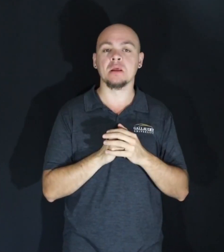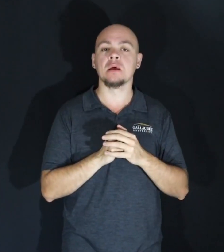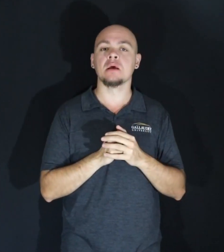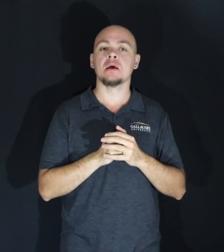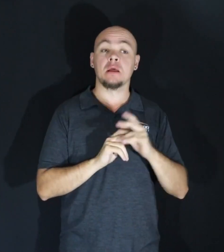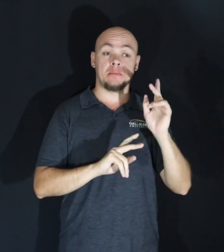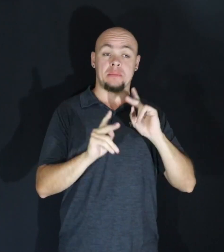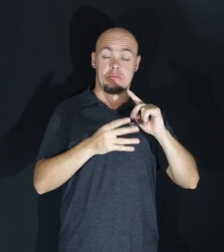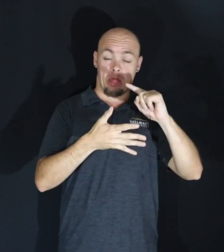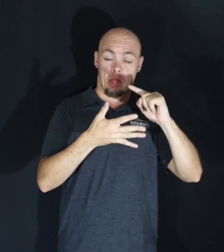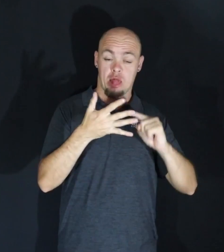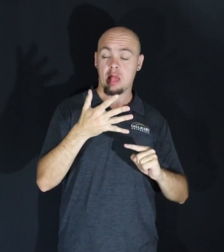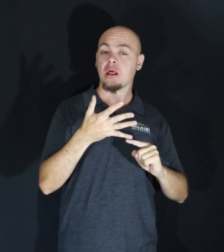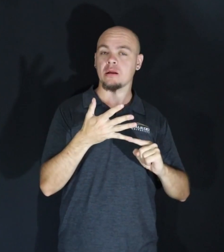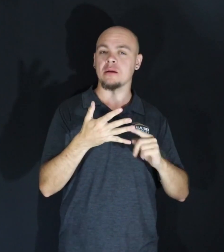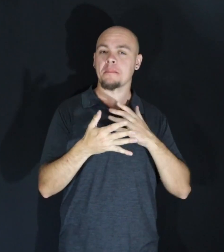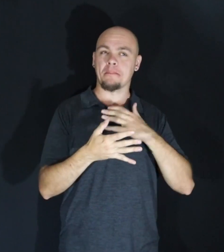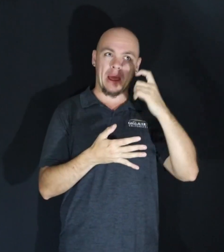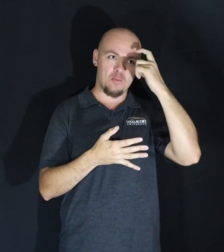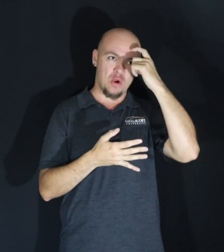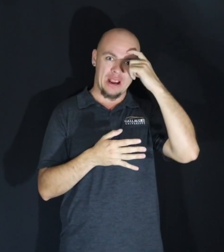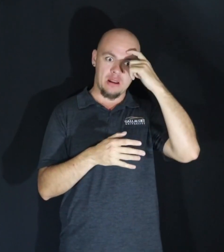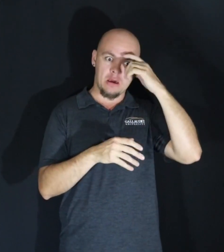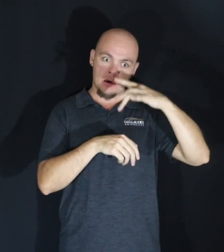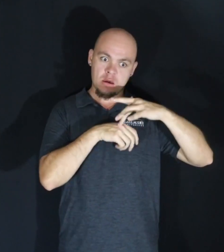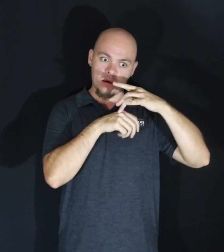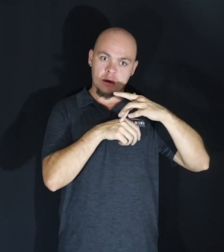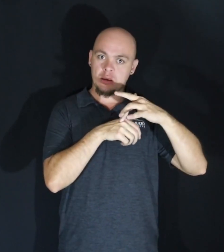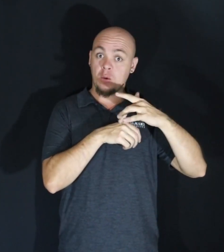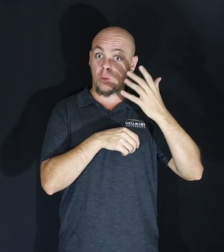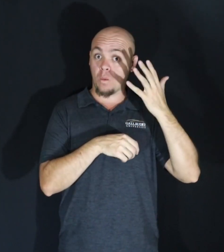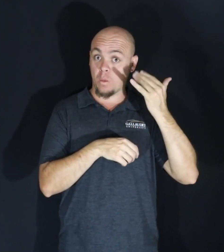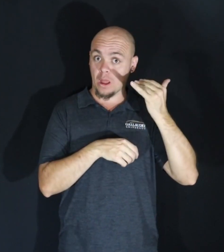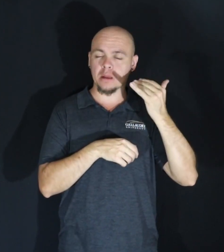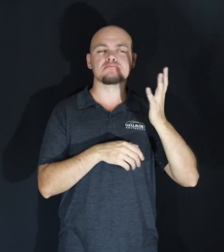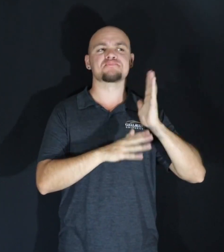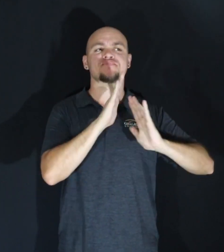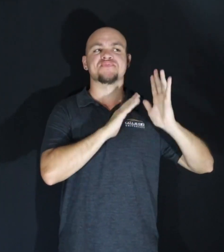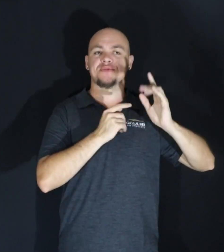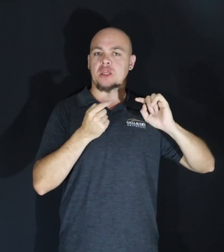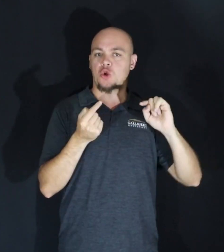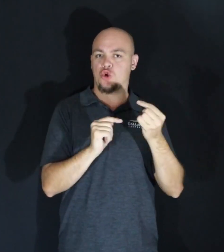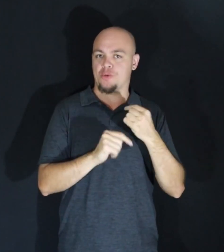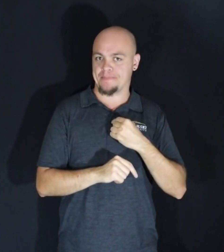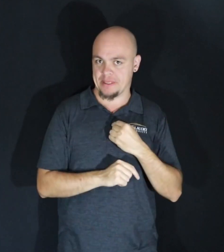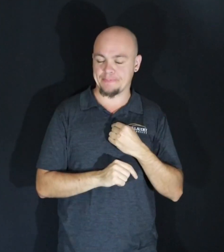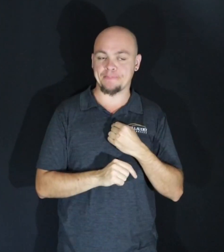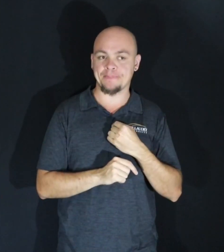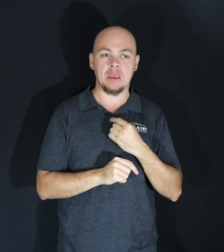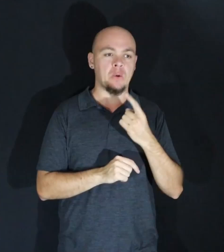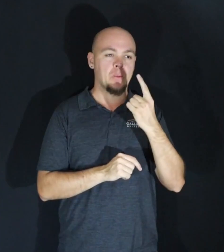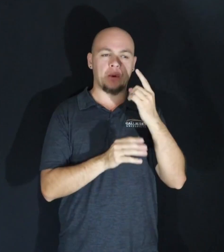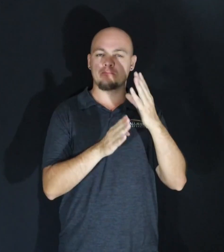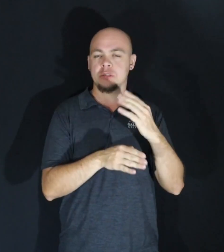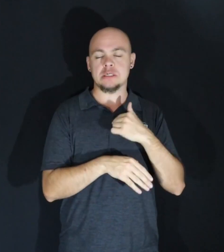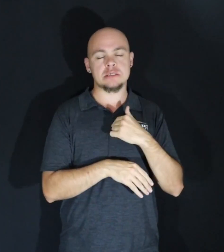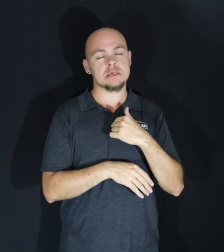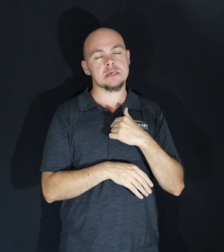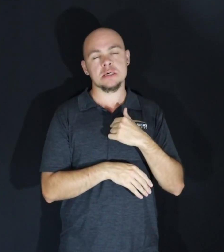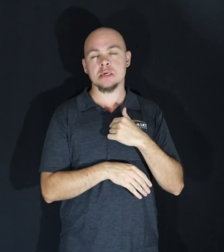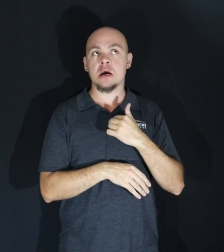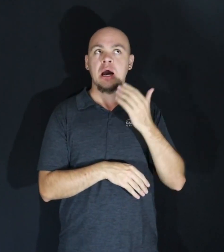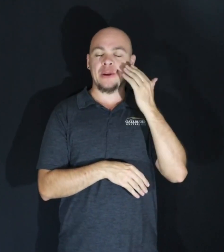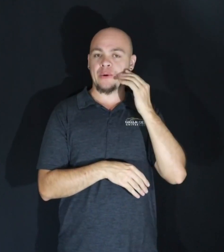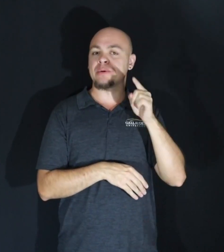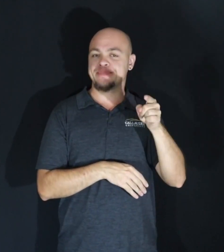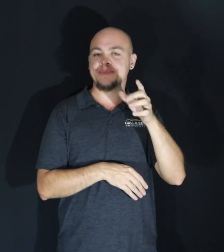list of people who lived rent-free in my head because they hurt me once upon a time. And there was this one person in particular. I knew it was time to forgive